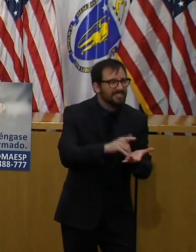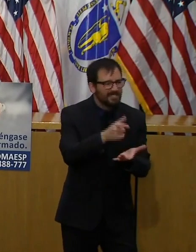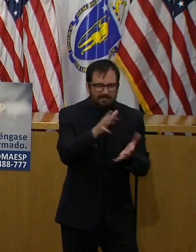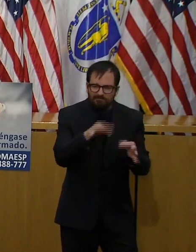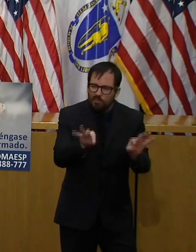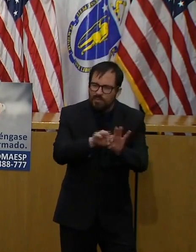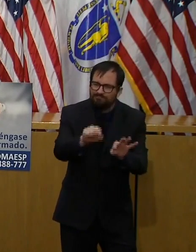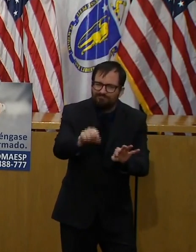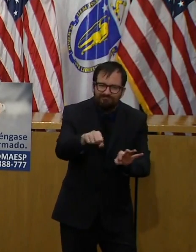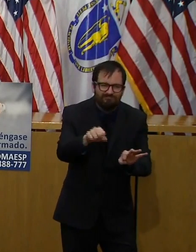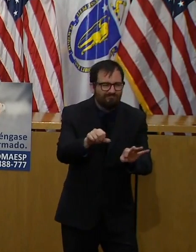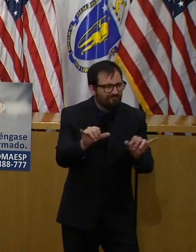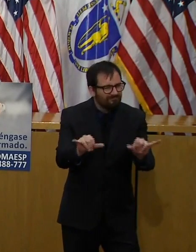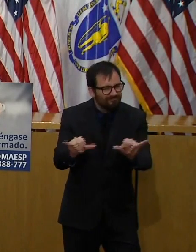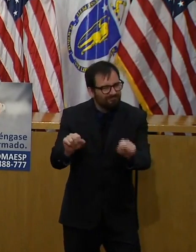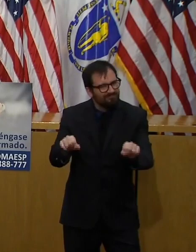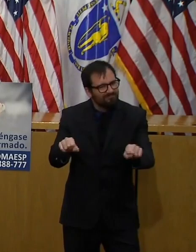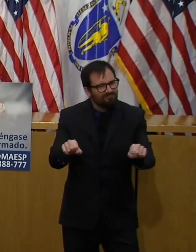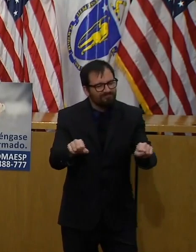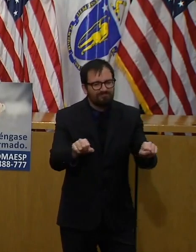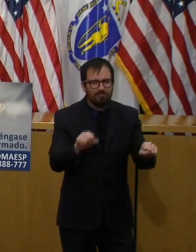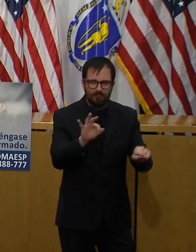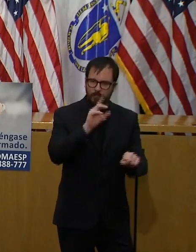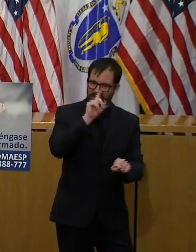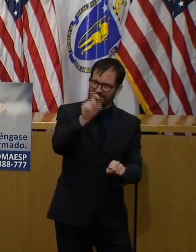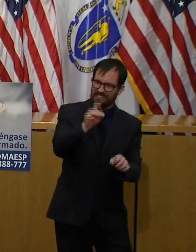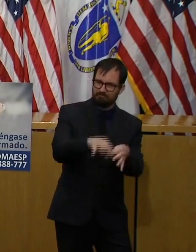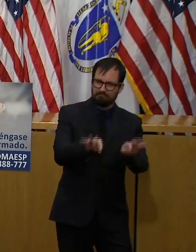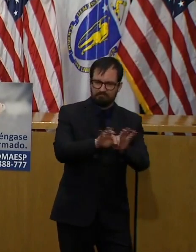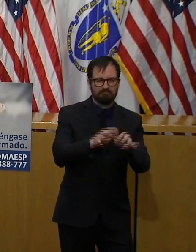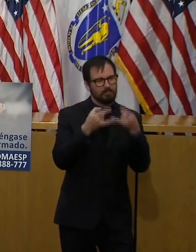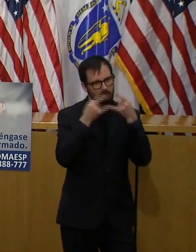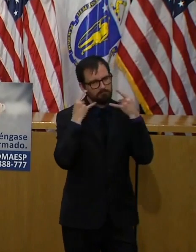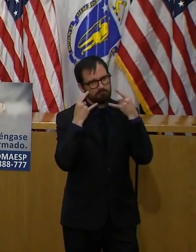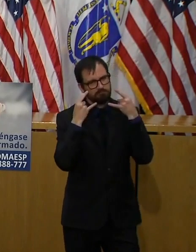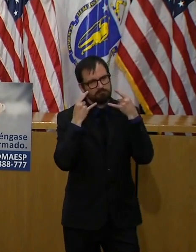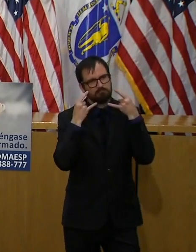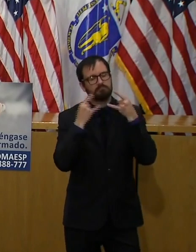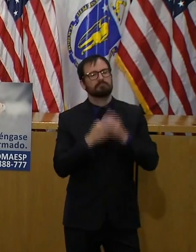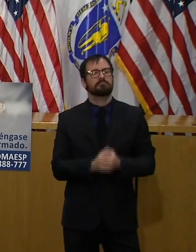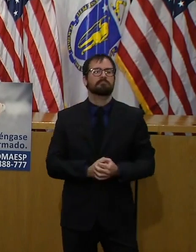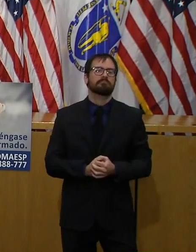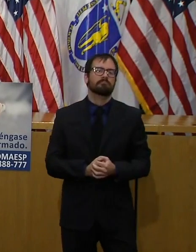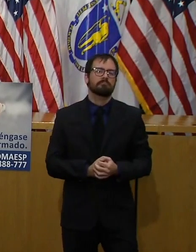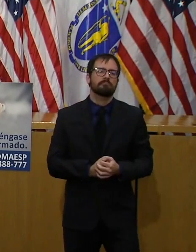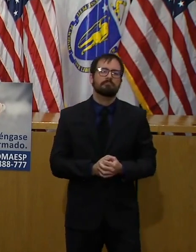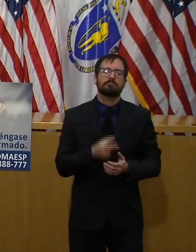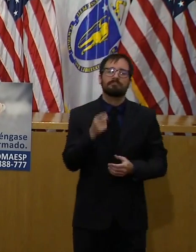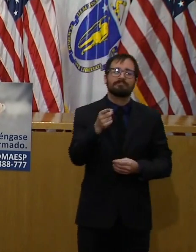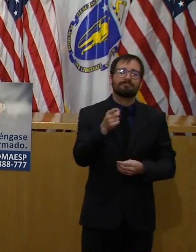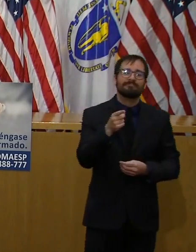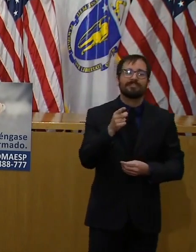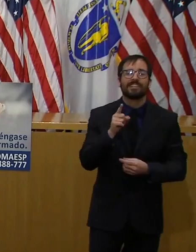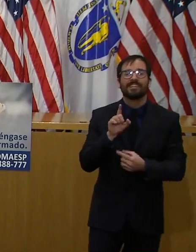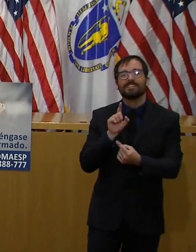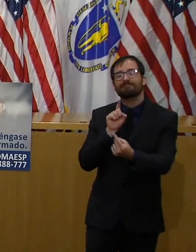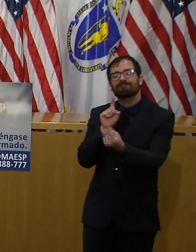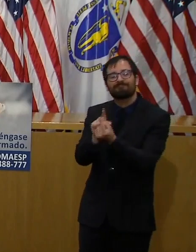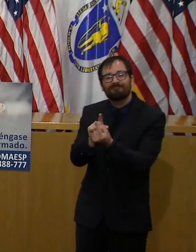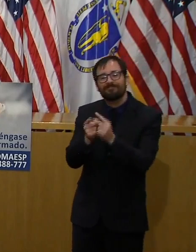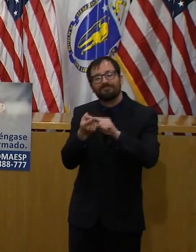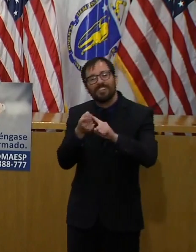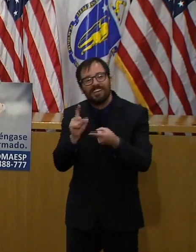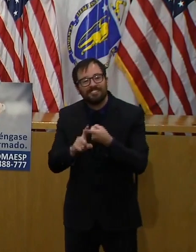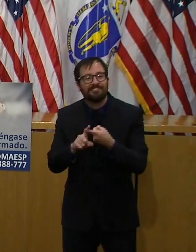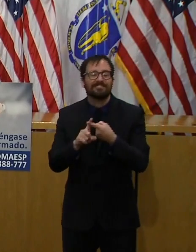does not become a problem at home. Connect by phone or virtually with your friends and your family. And of course, if you need